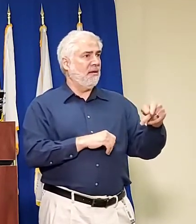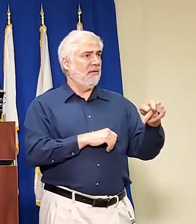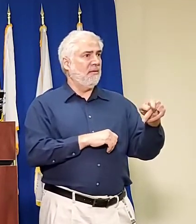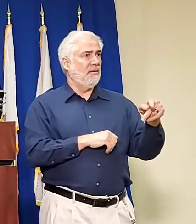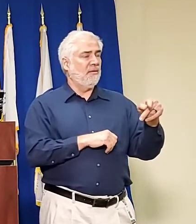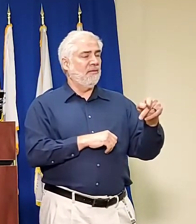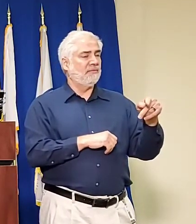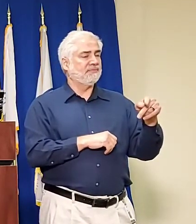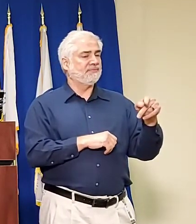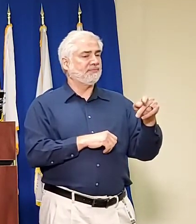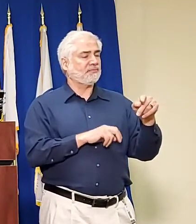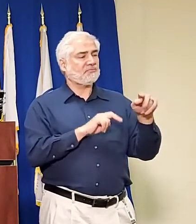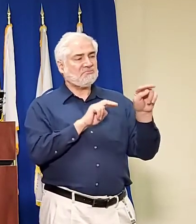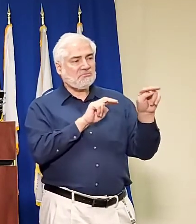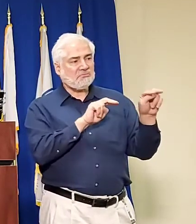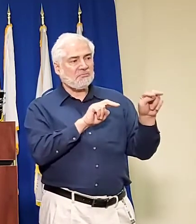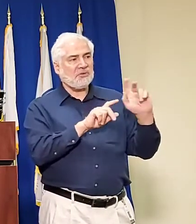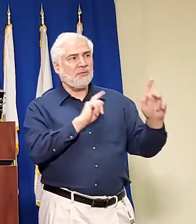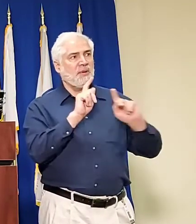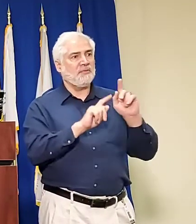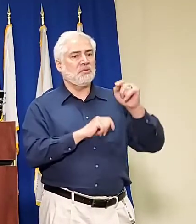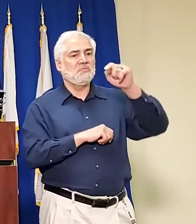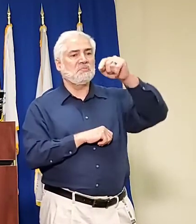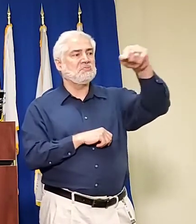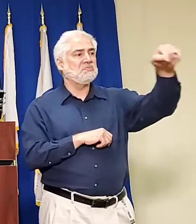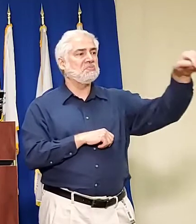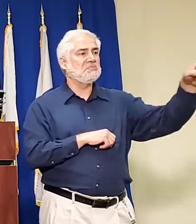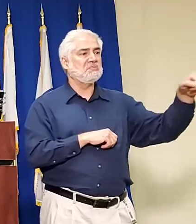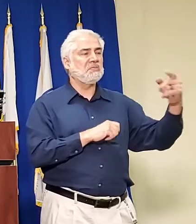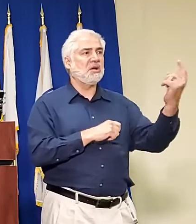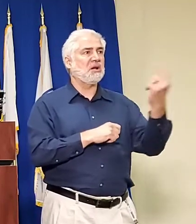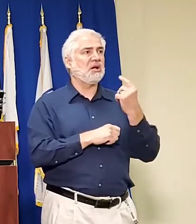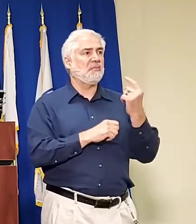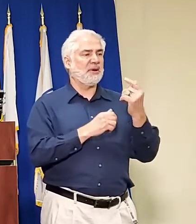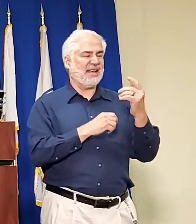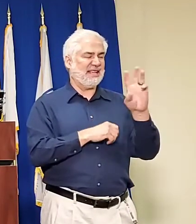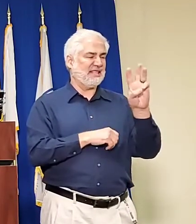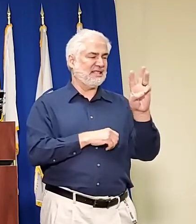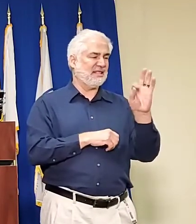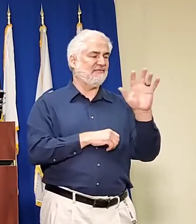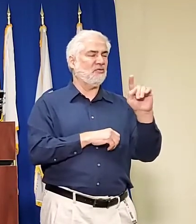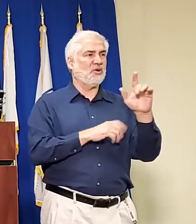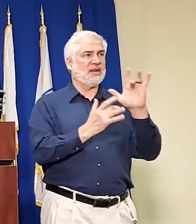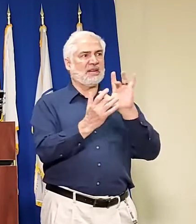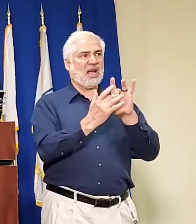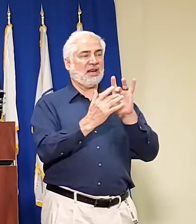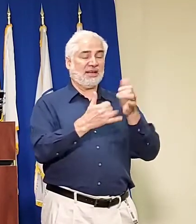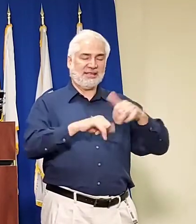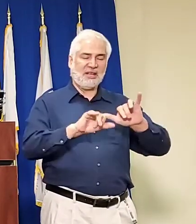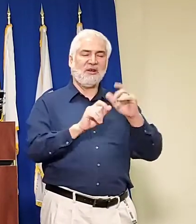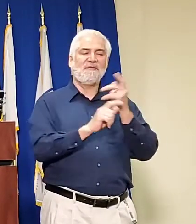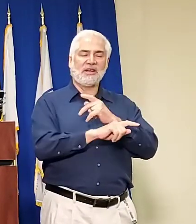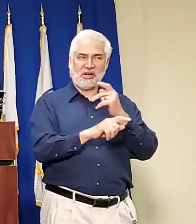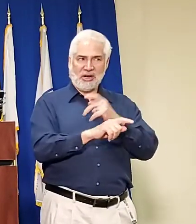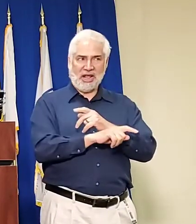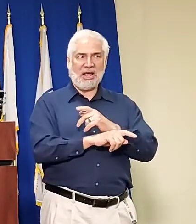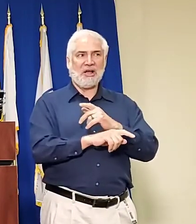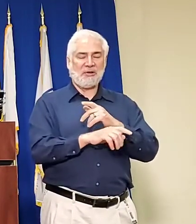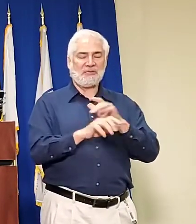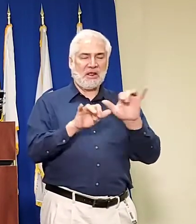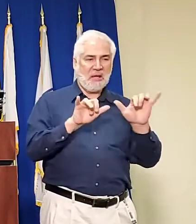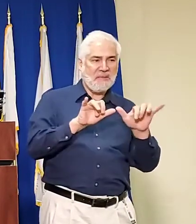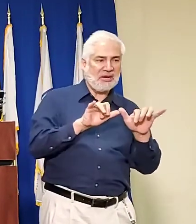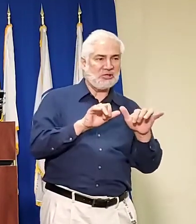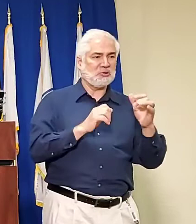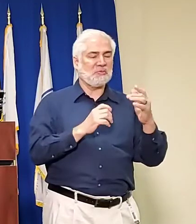where people are and determining if people come in less than that 6-foot contact. That's still being worked on. There